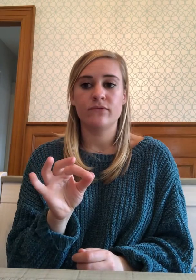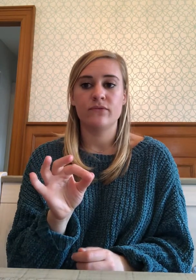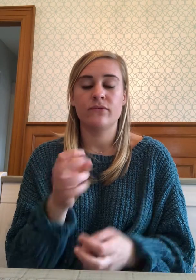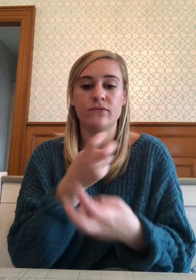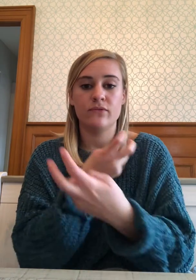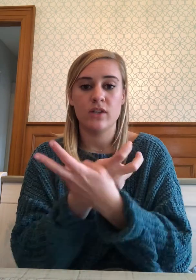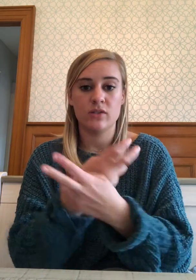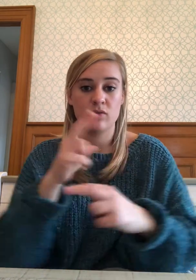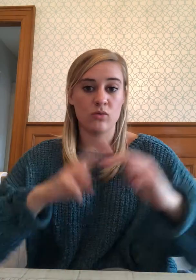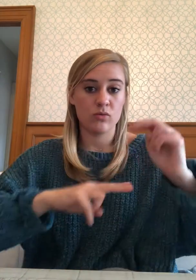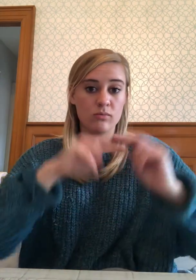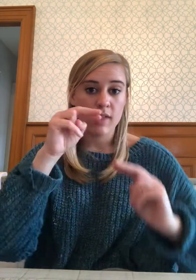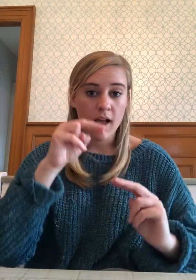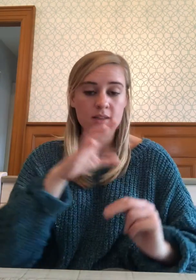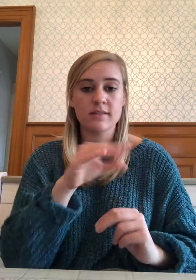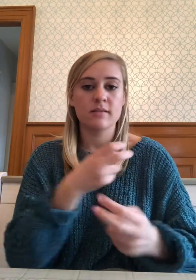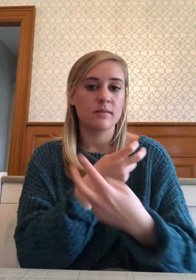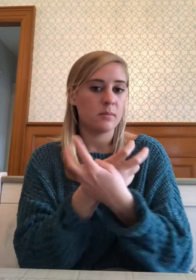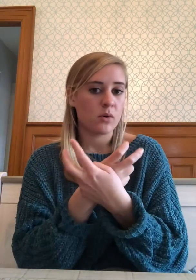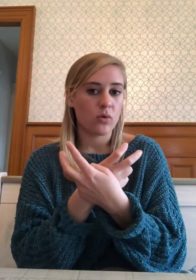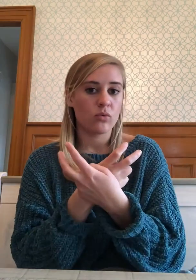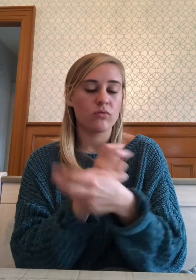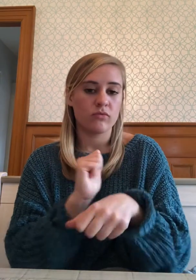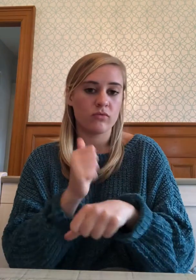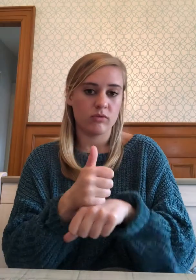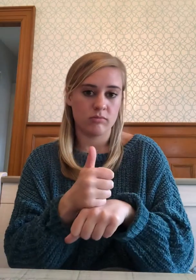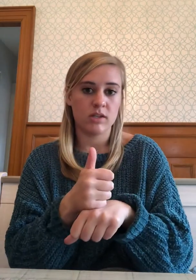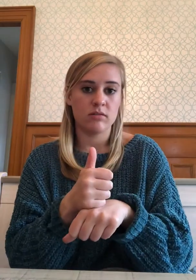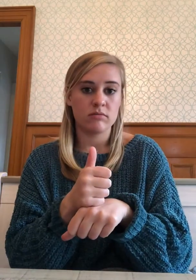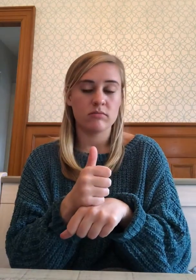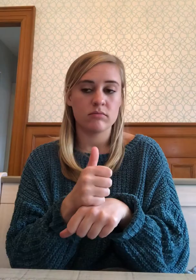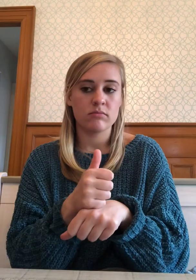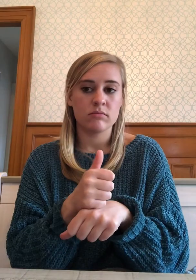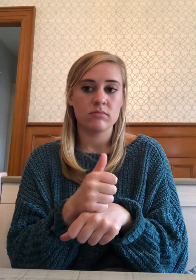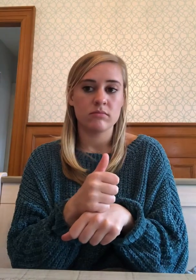osteoblasts and the bone that is forming virtue of them.